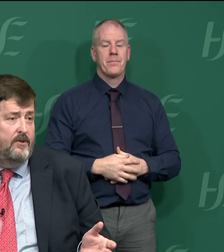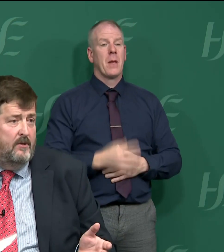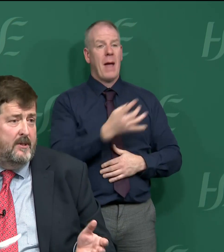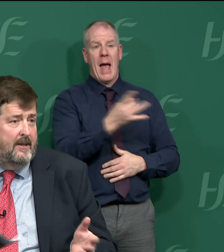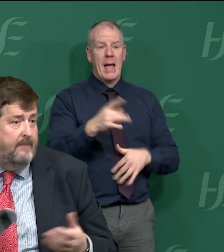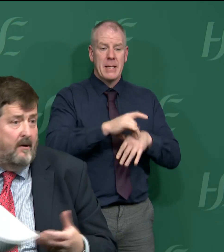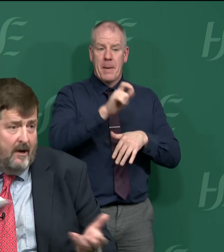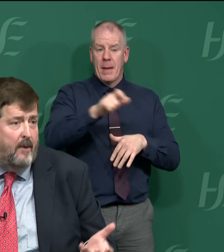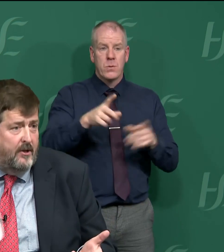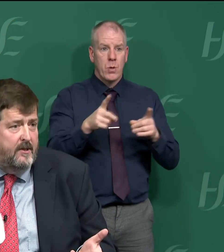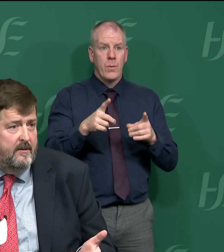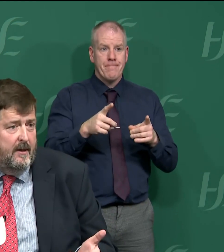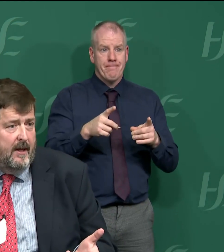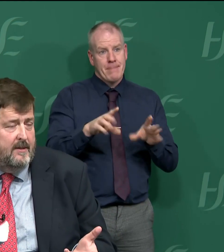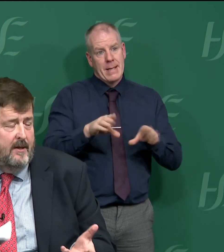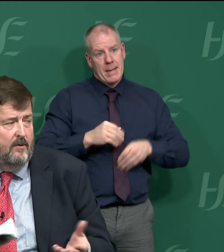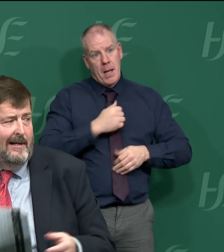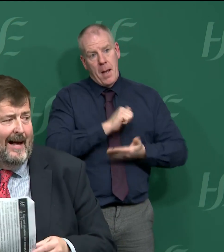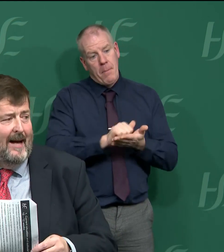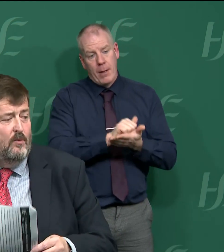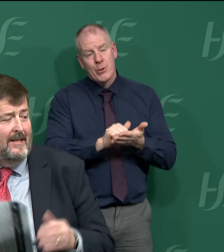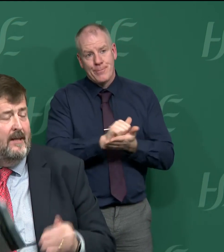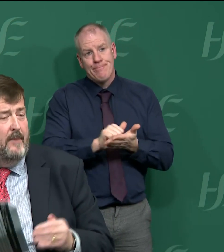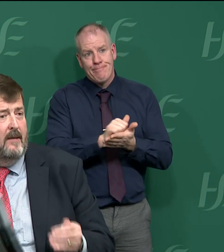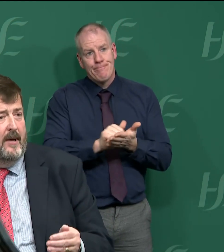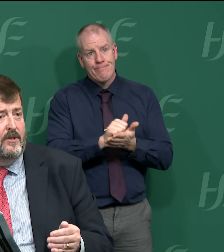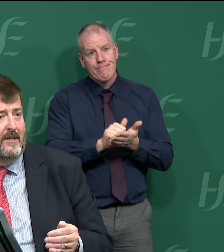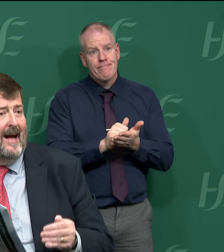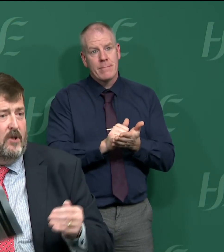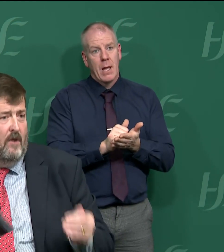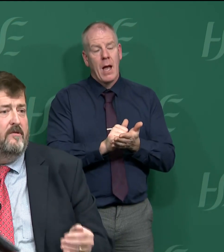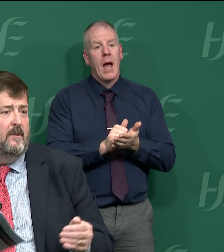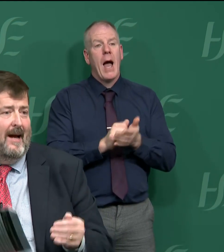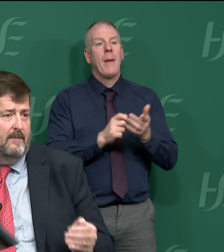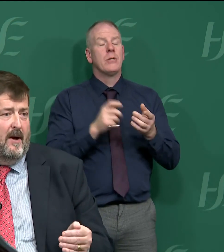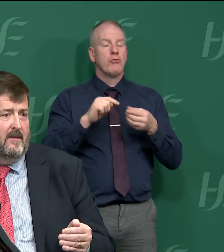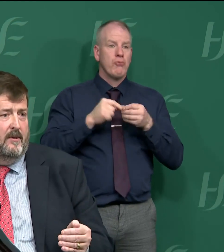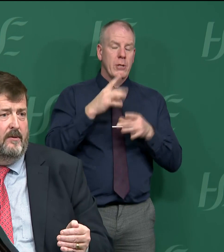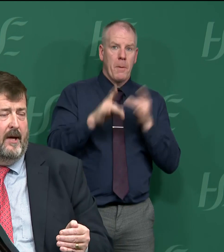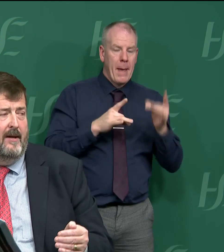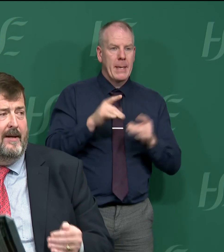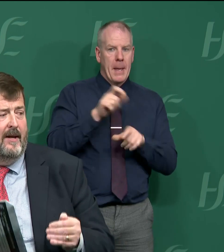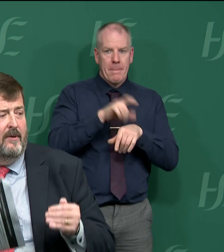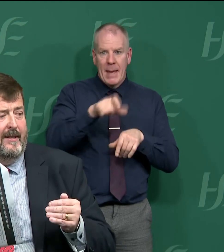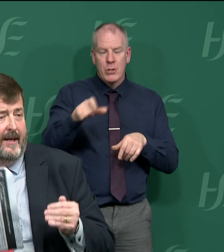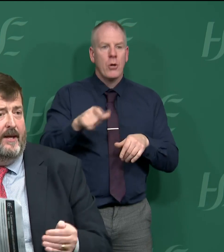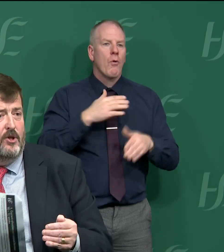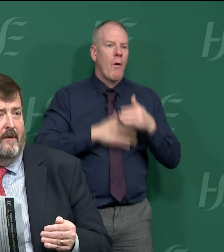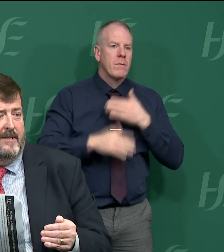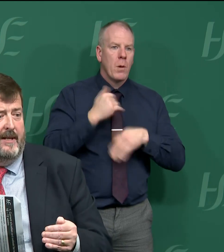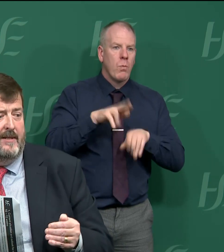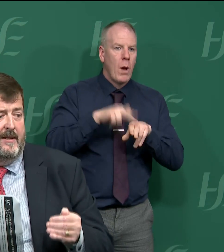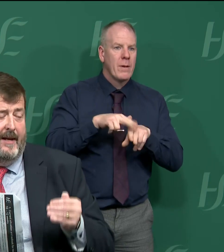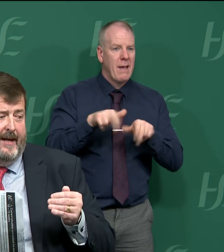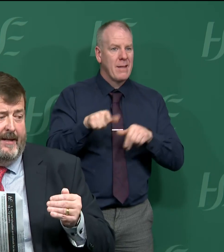ask the patients to do is to accept often our apologies, and that's, you know, and we seek to make the patients as comfortable as possible, okay? Now, the key